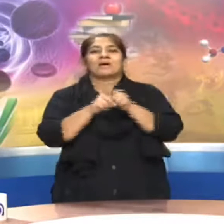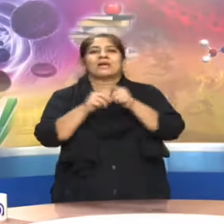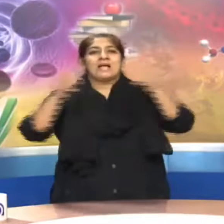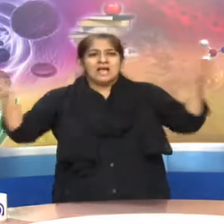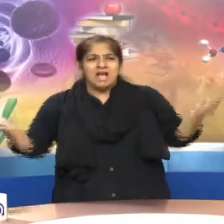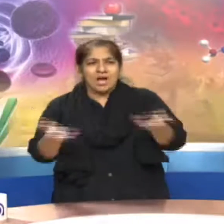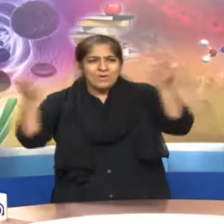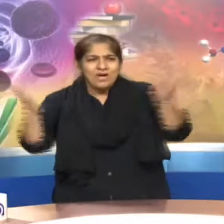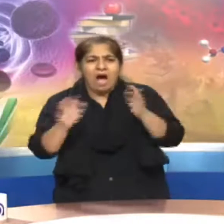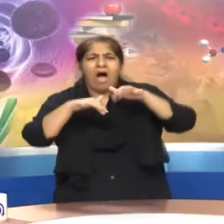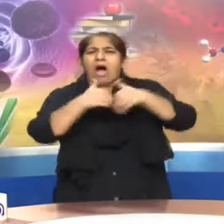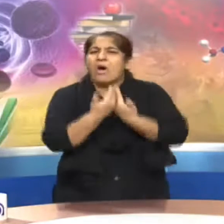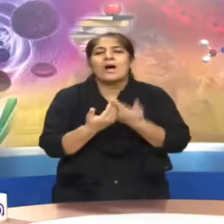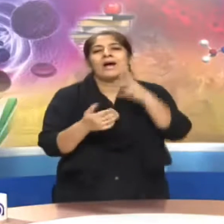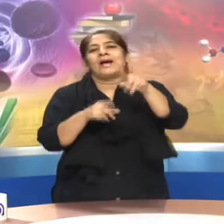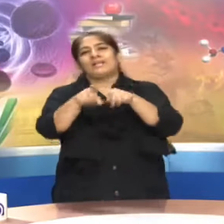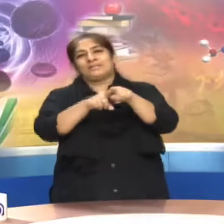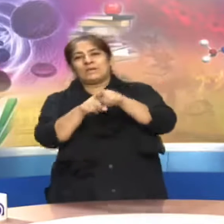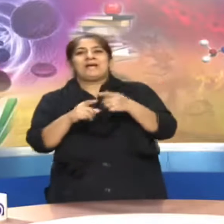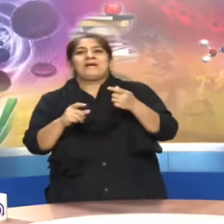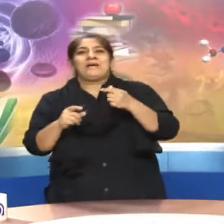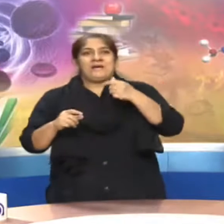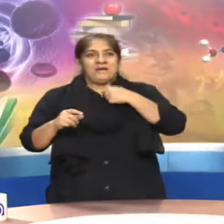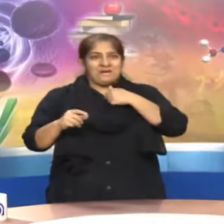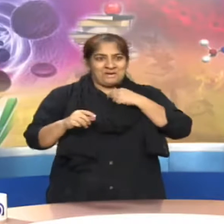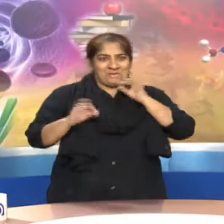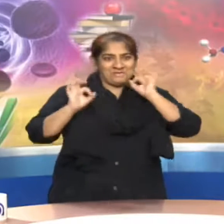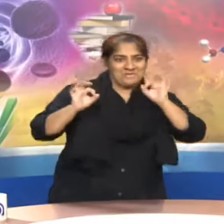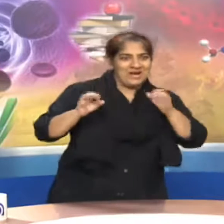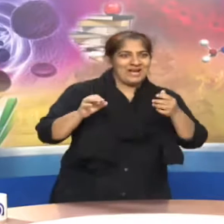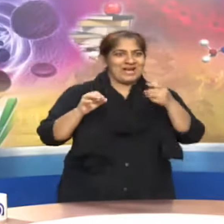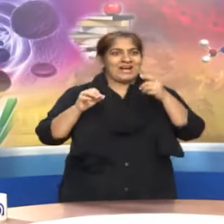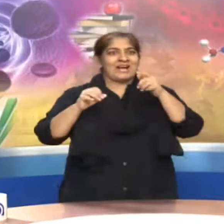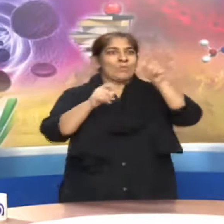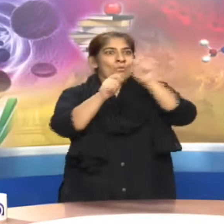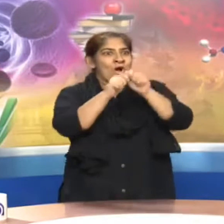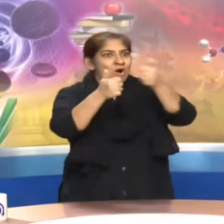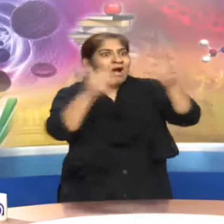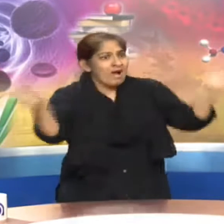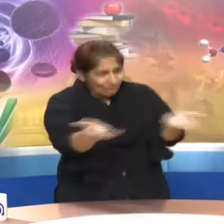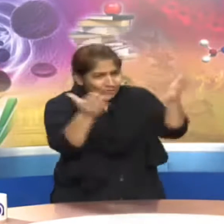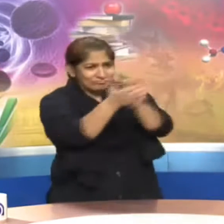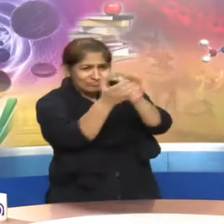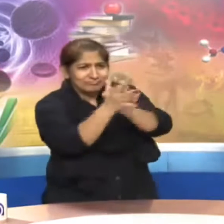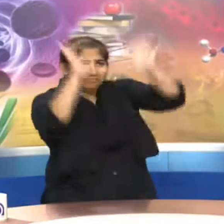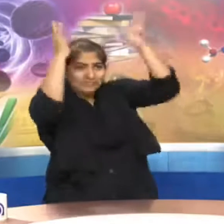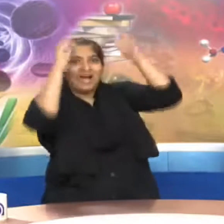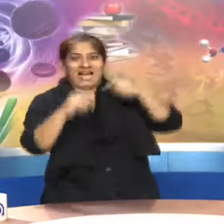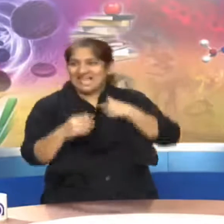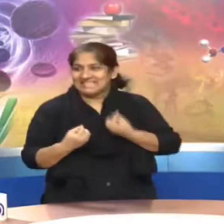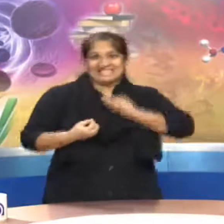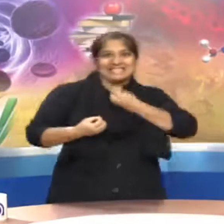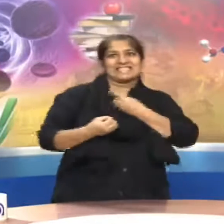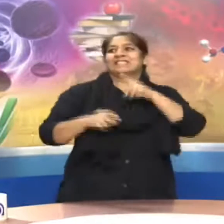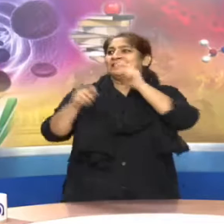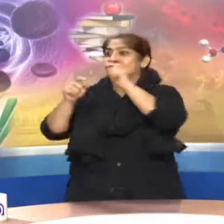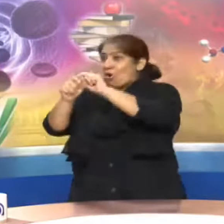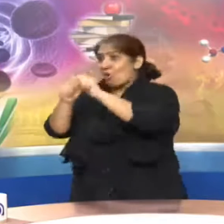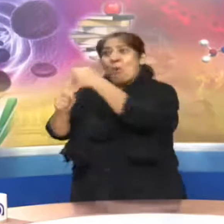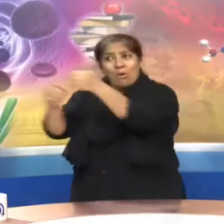Let's now understand how to motivate. Let's take example, if we are doing good and we are